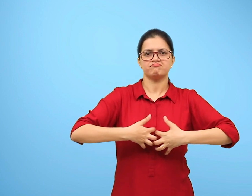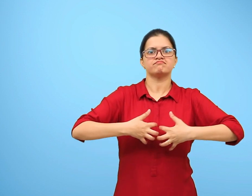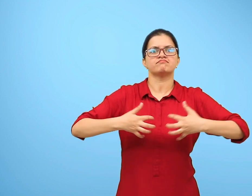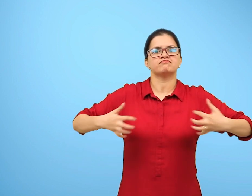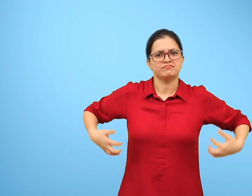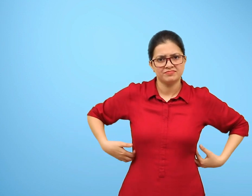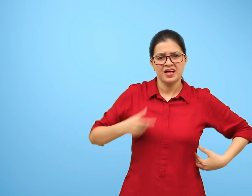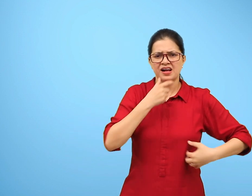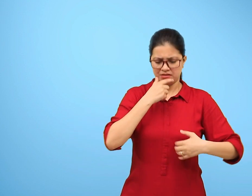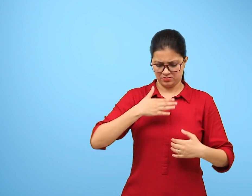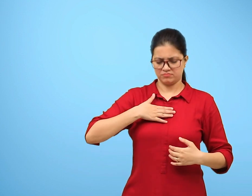ribs and the breastbone,